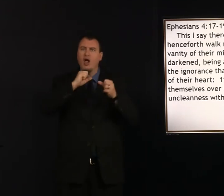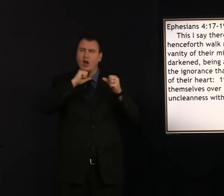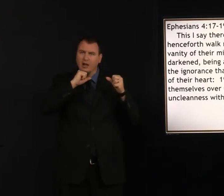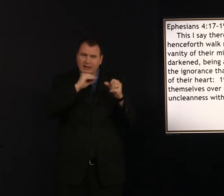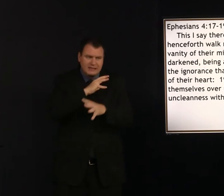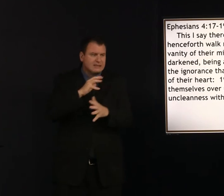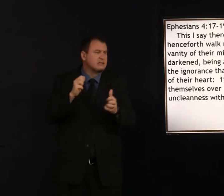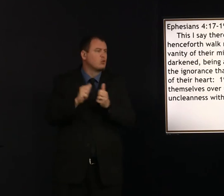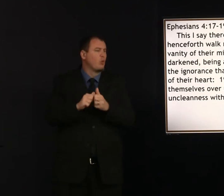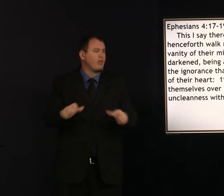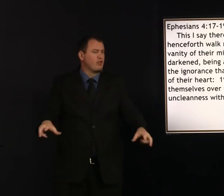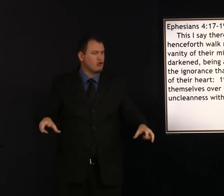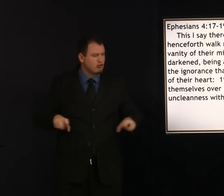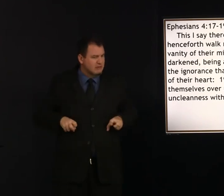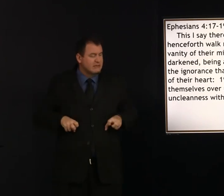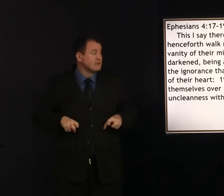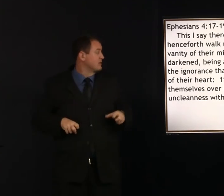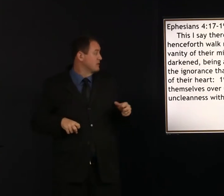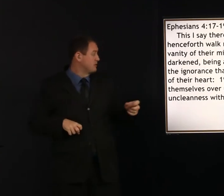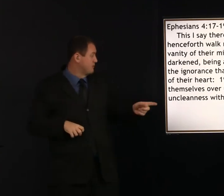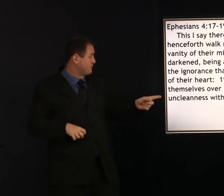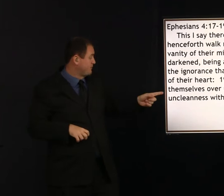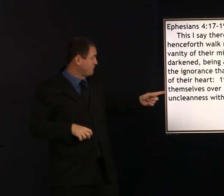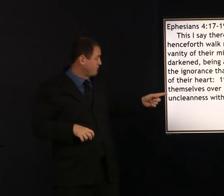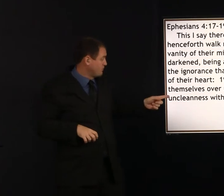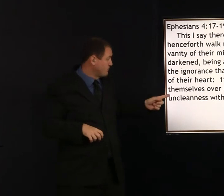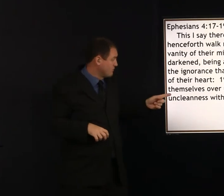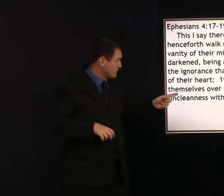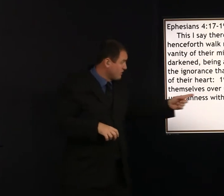to work all uncleanness with greediness.